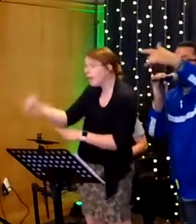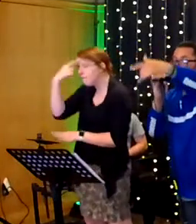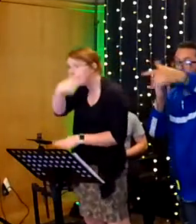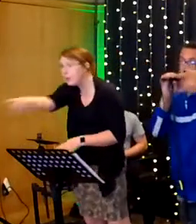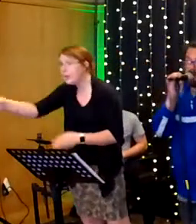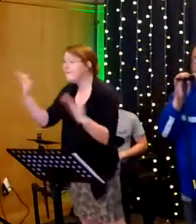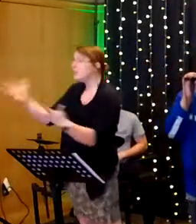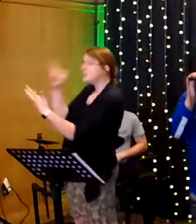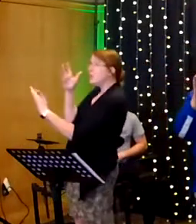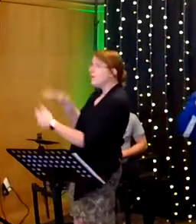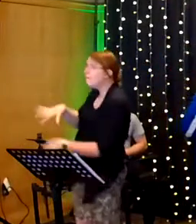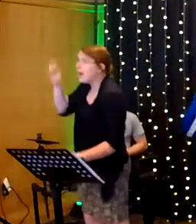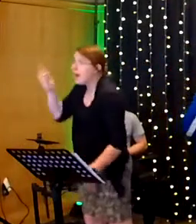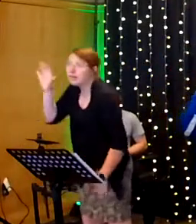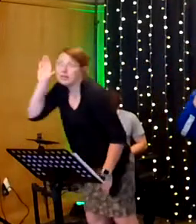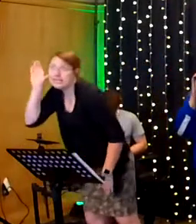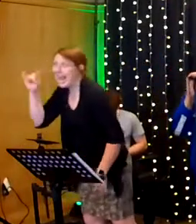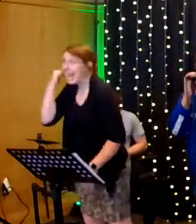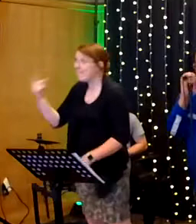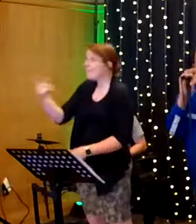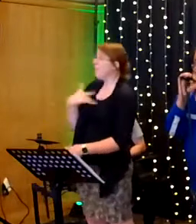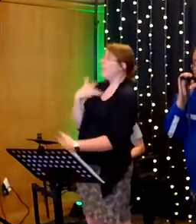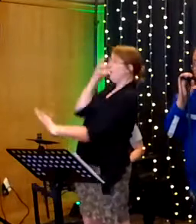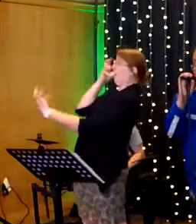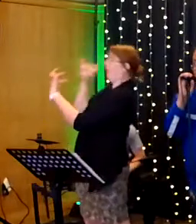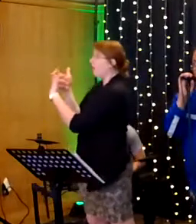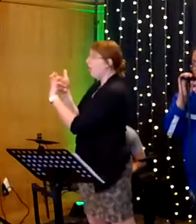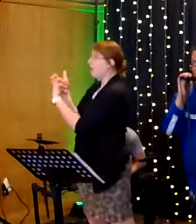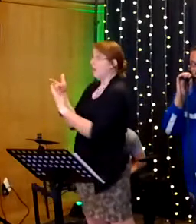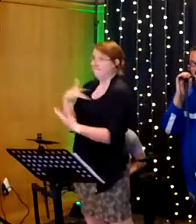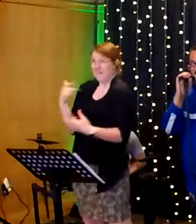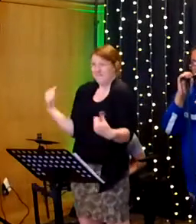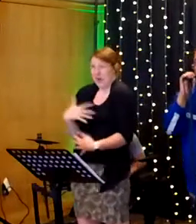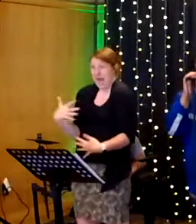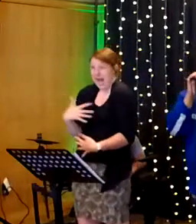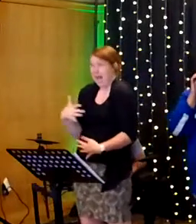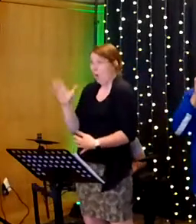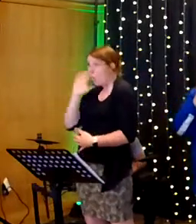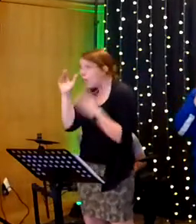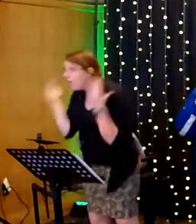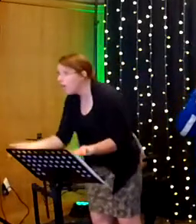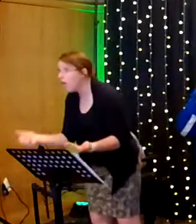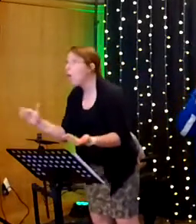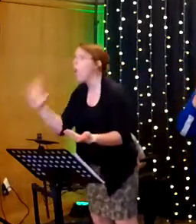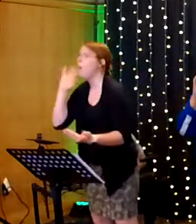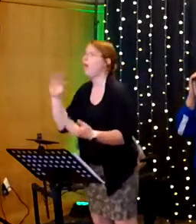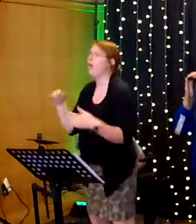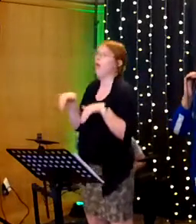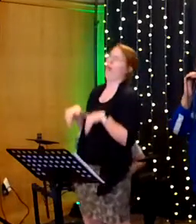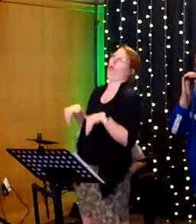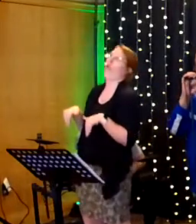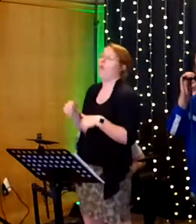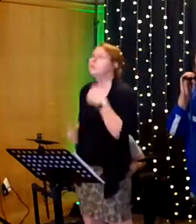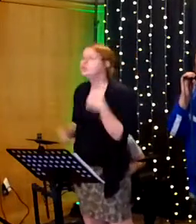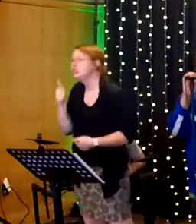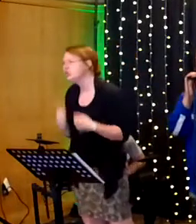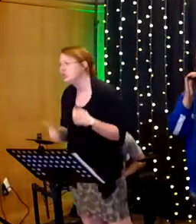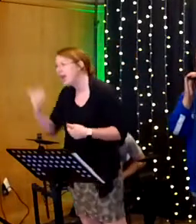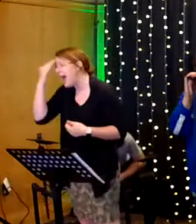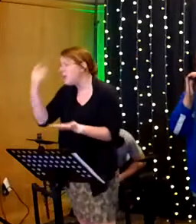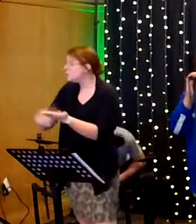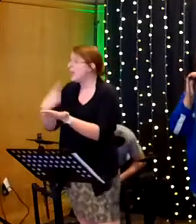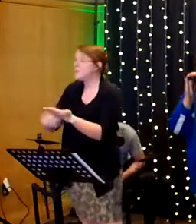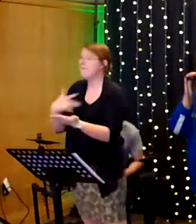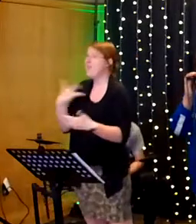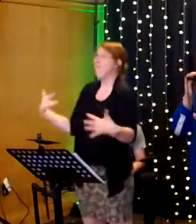when you do find your calling, is the fear of that going to hold you from stepping out? Because I know fear grips you in a point